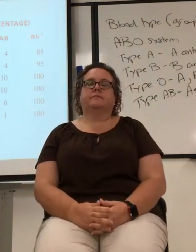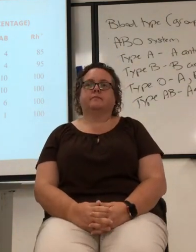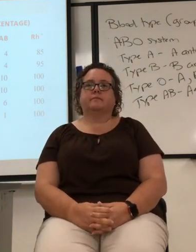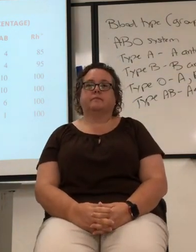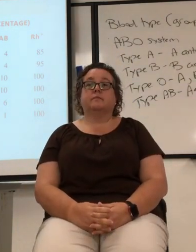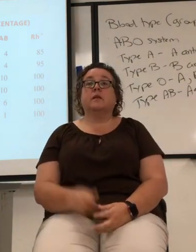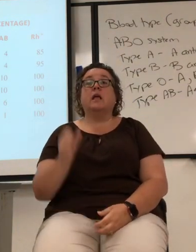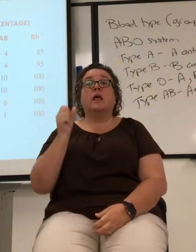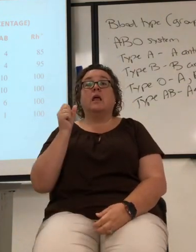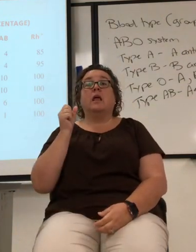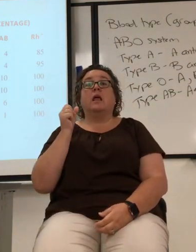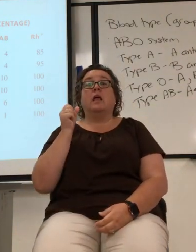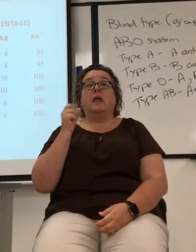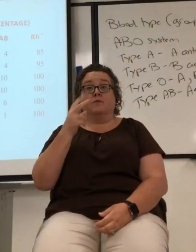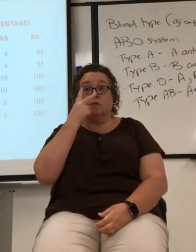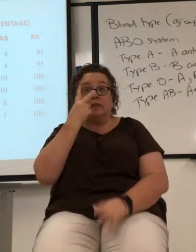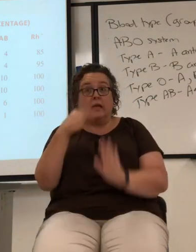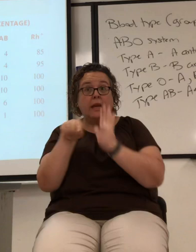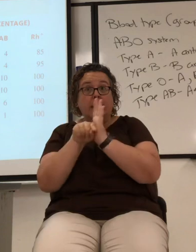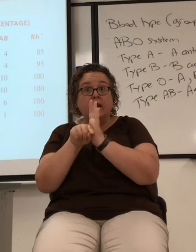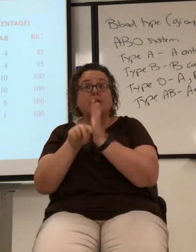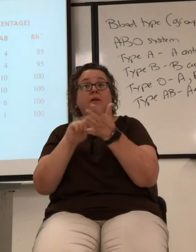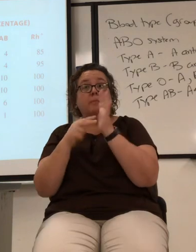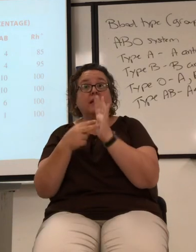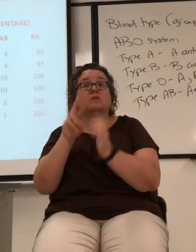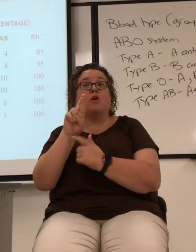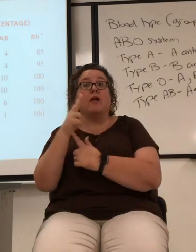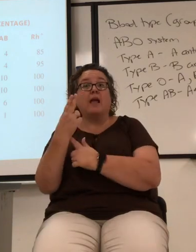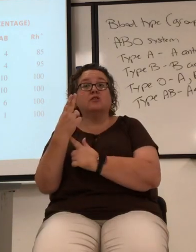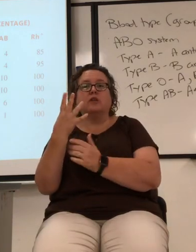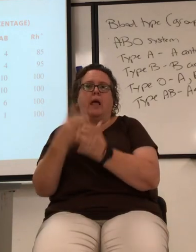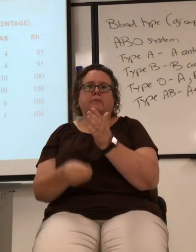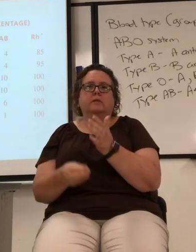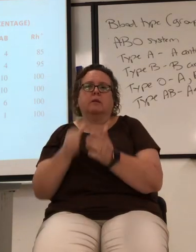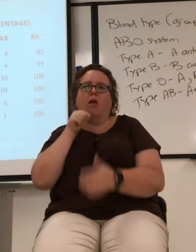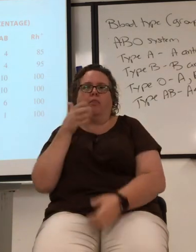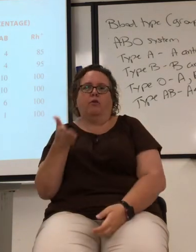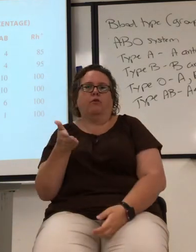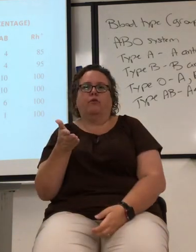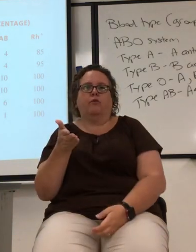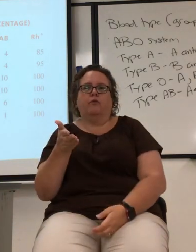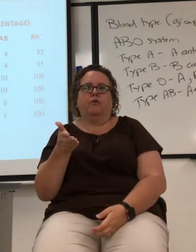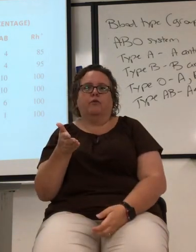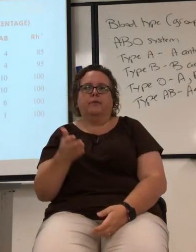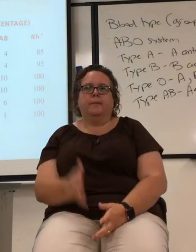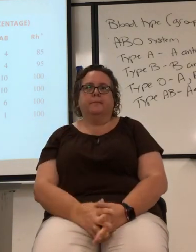If you see a negative sign, that means the RH antigen is absent.